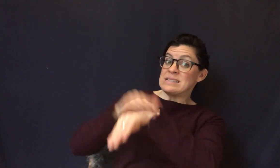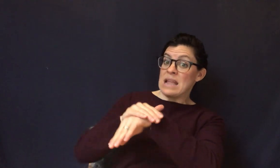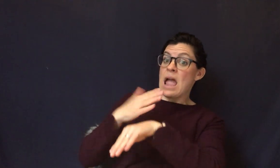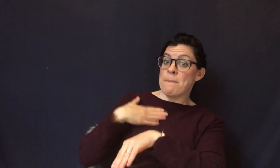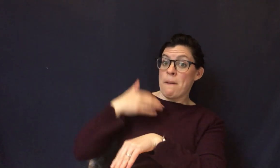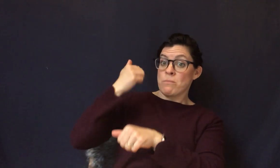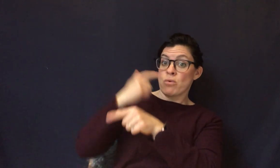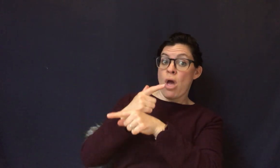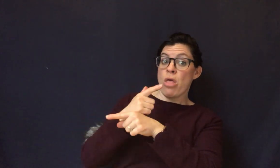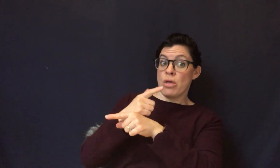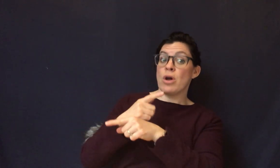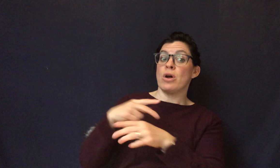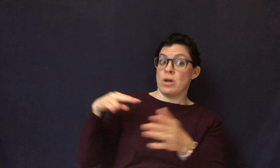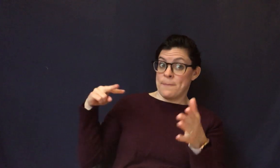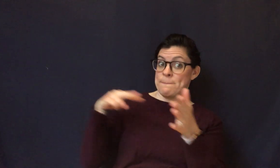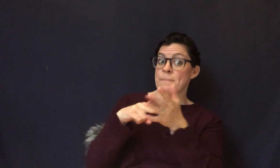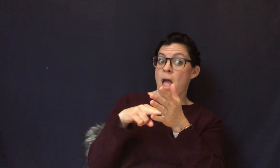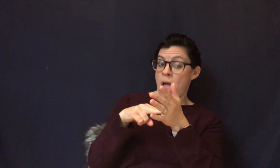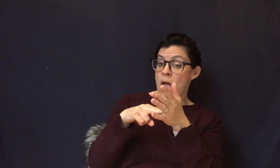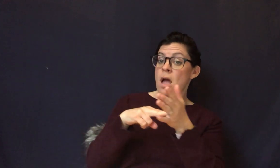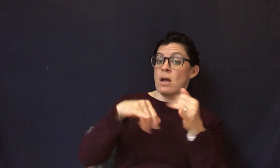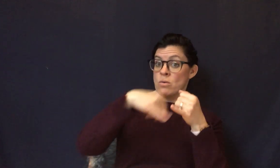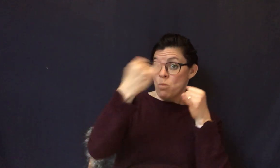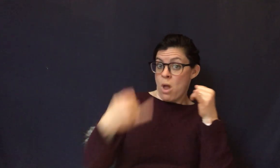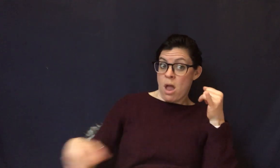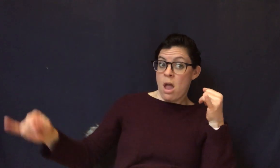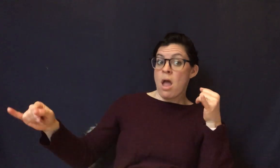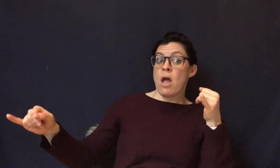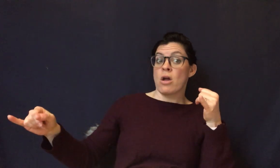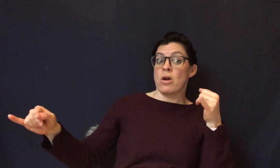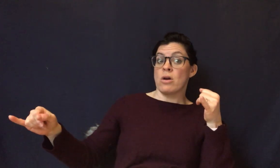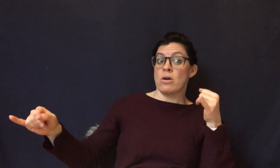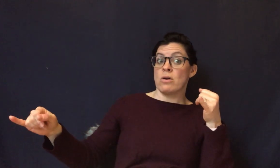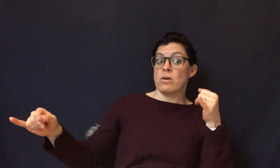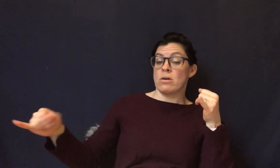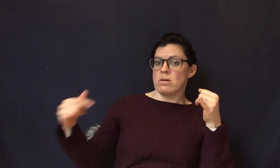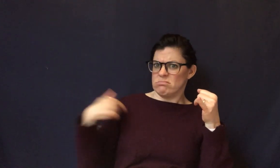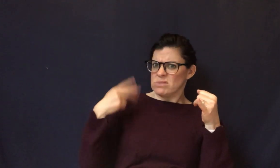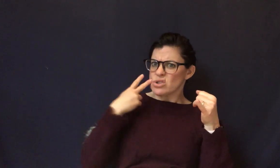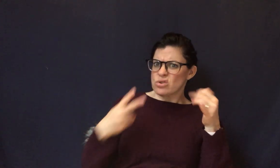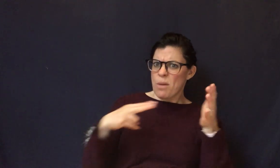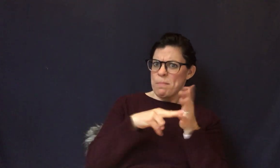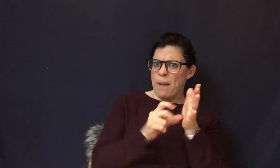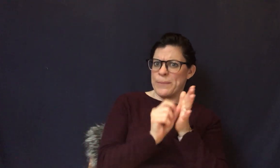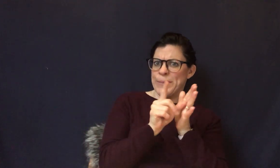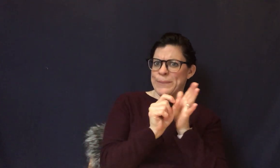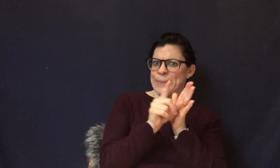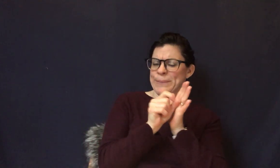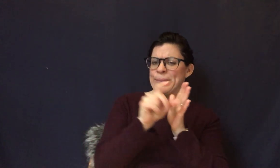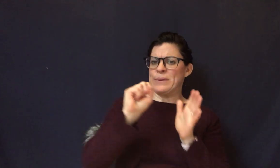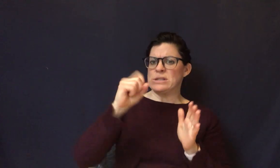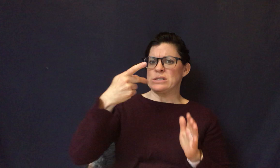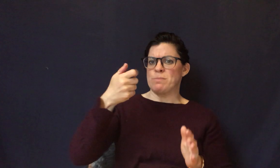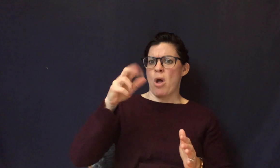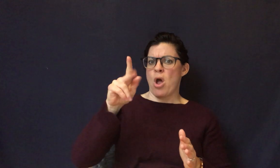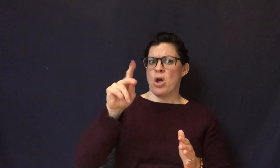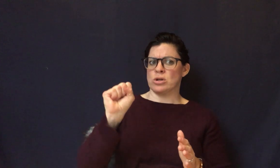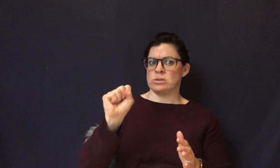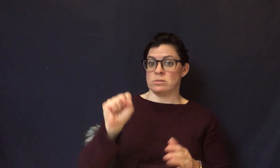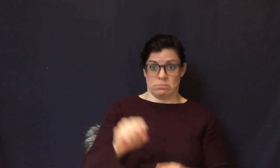extension cord, and Okay. it sparked. It sparked. Okay. Did it damage it? No,